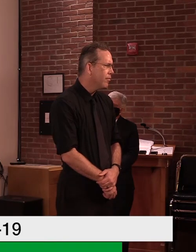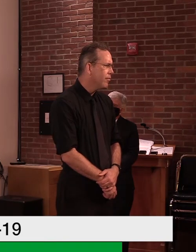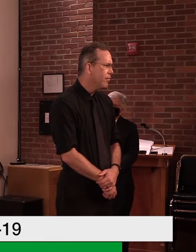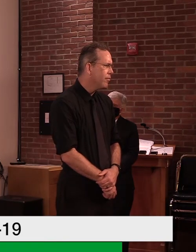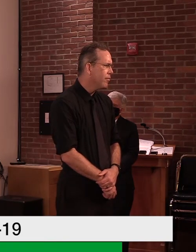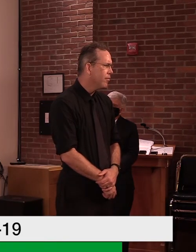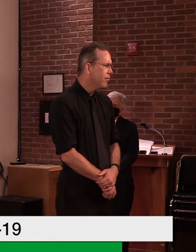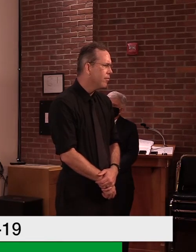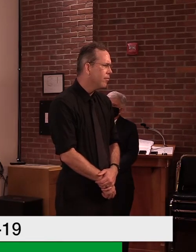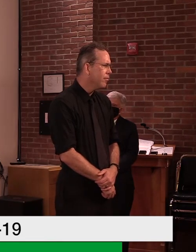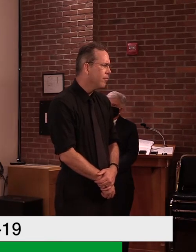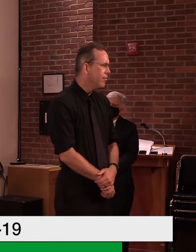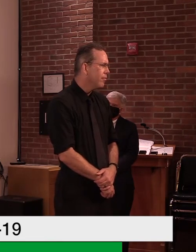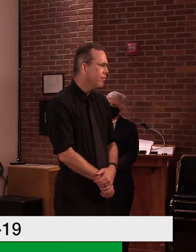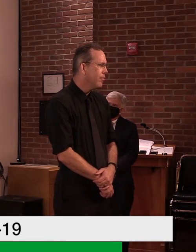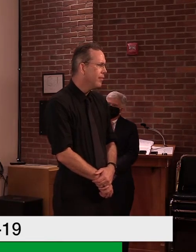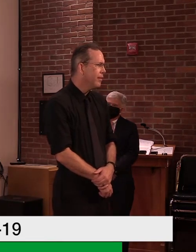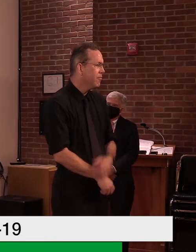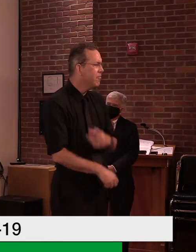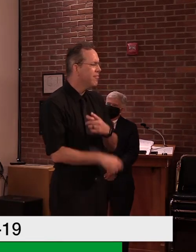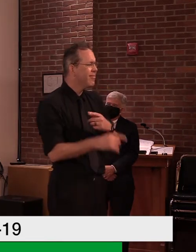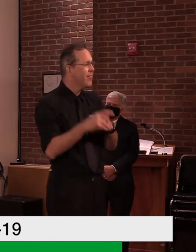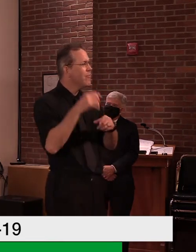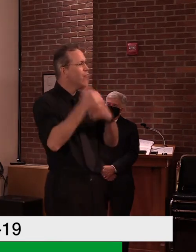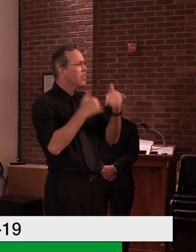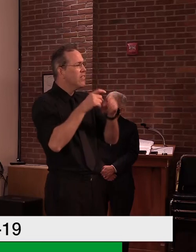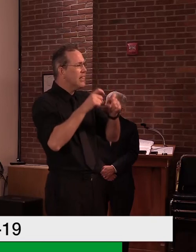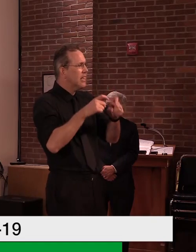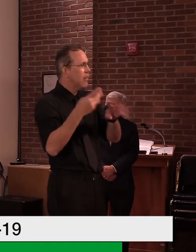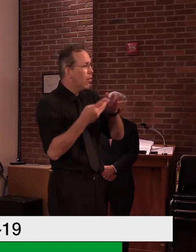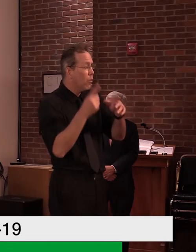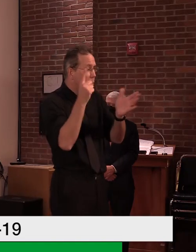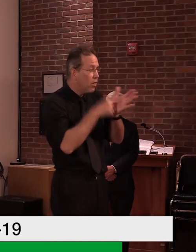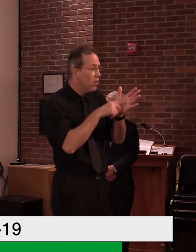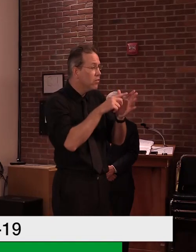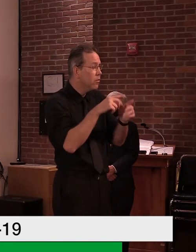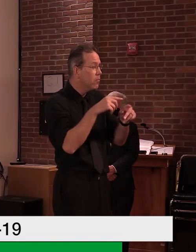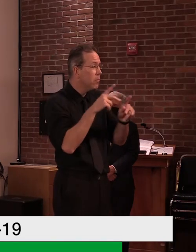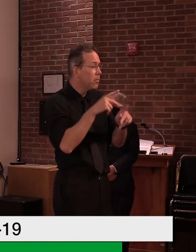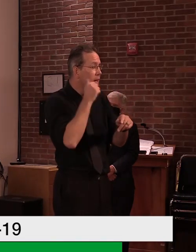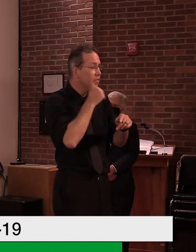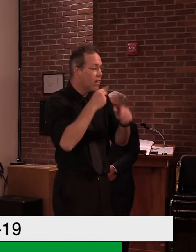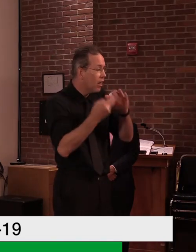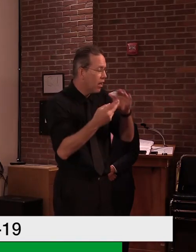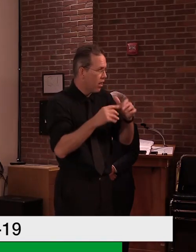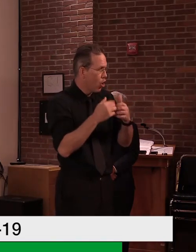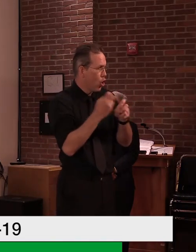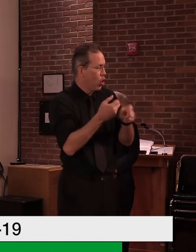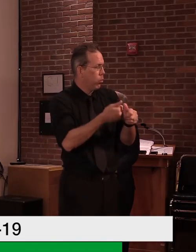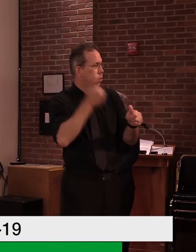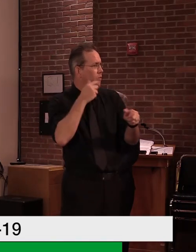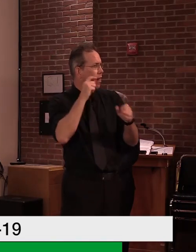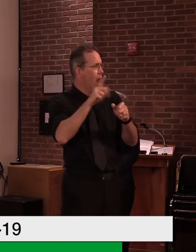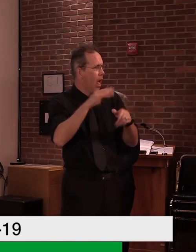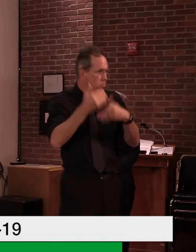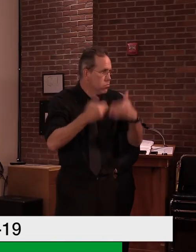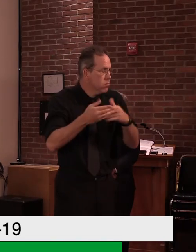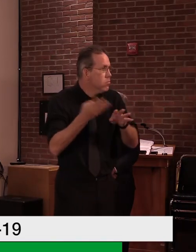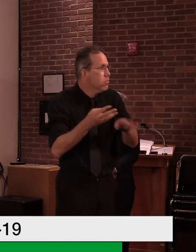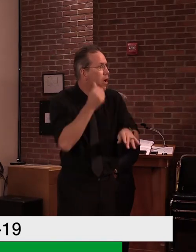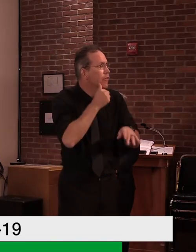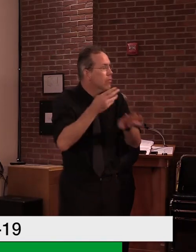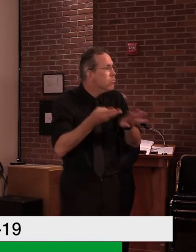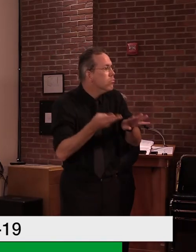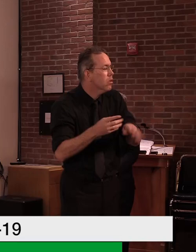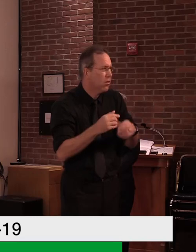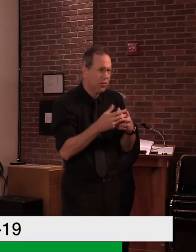people? Yeah. Very understandable. Wonder if you had any reaction to that. Yeah, very understandable question. Before I answer it,